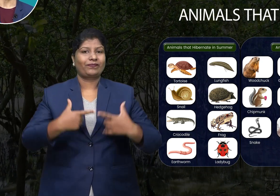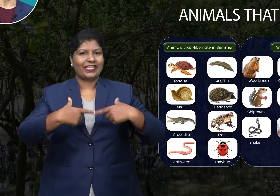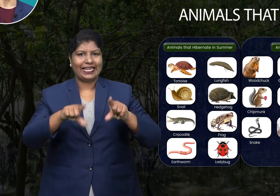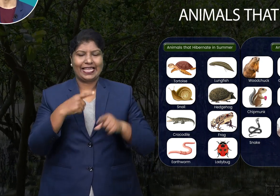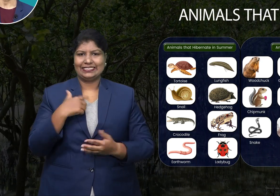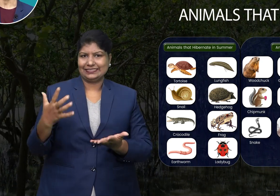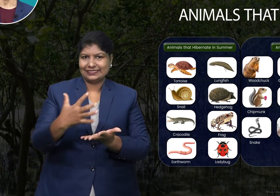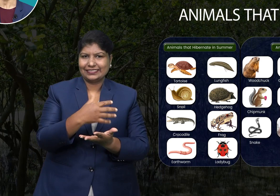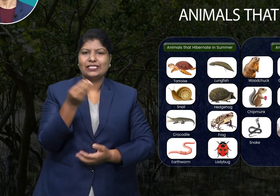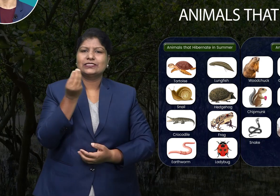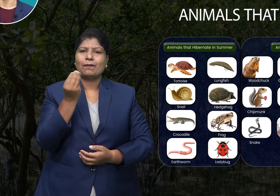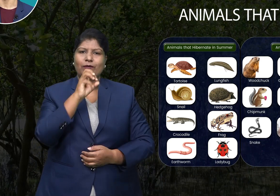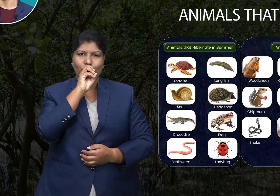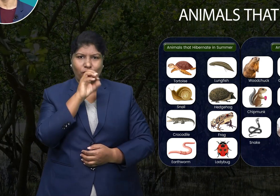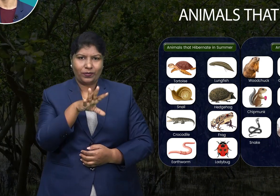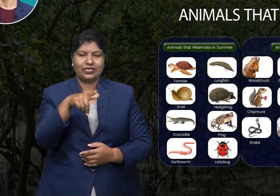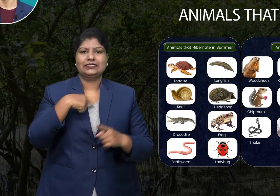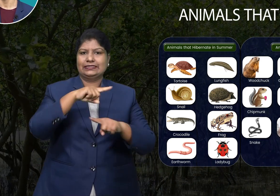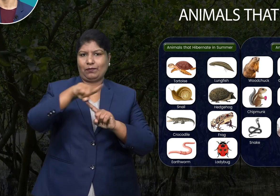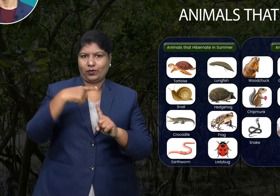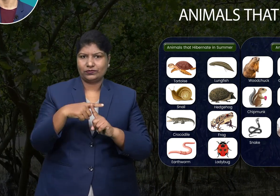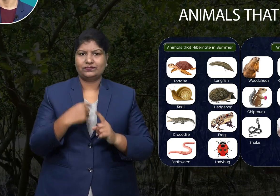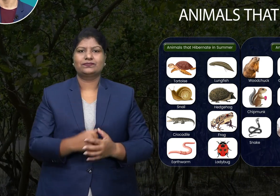Let's gather some information about